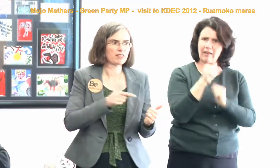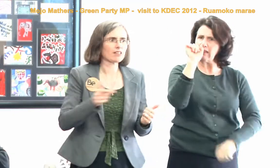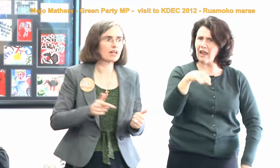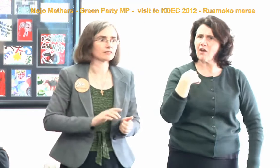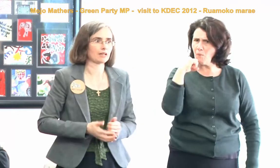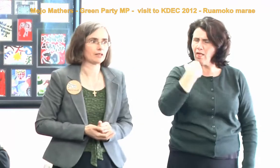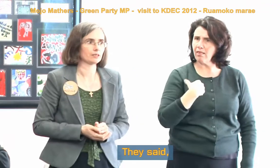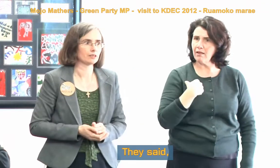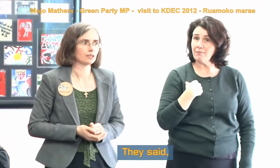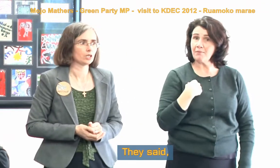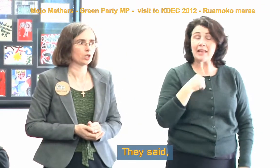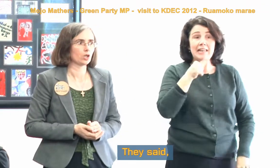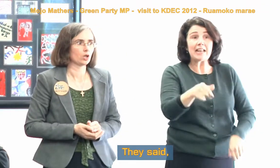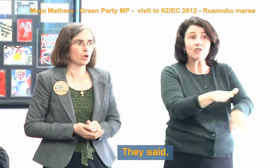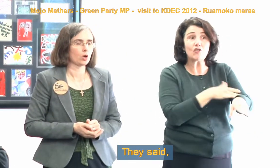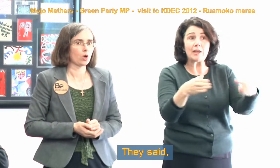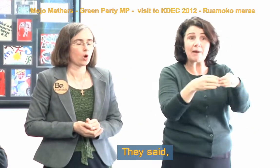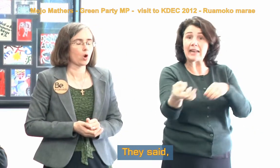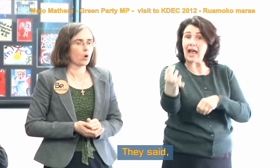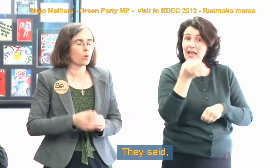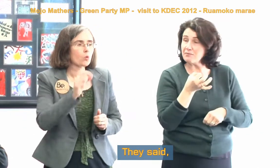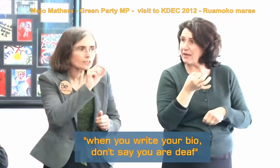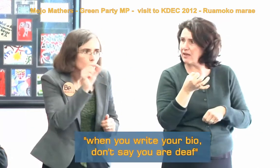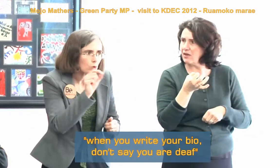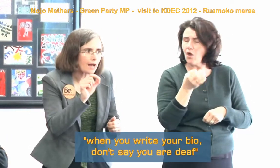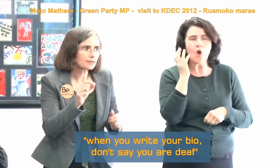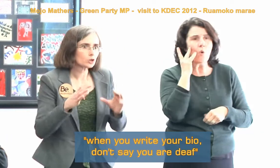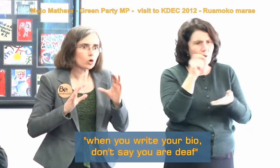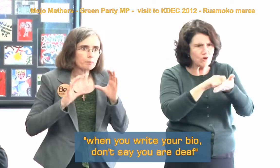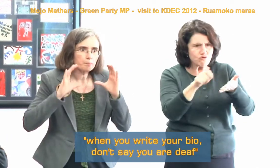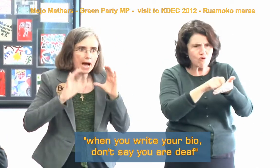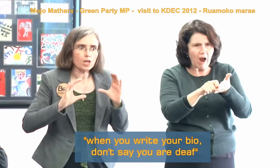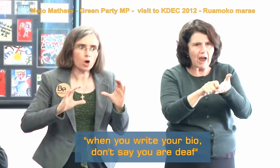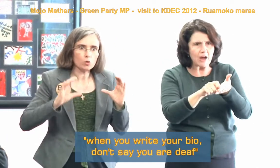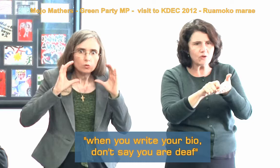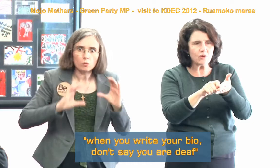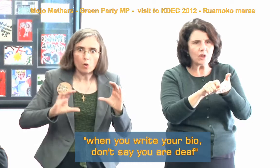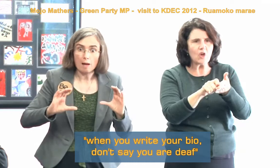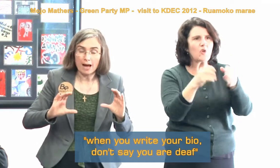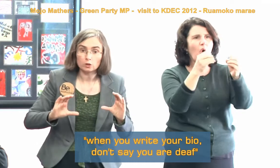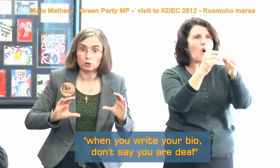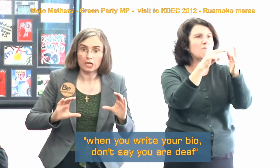But then they said, when you write your file,